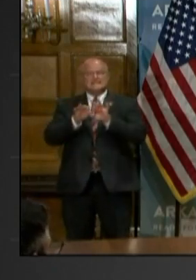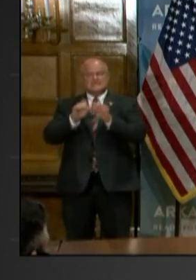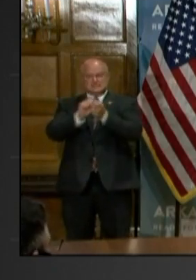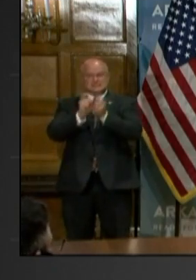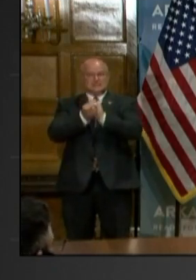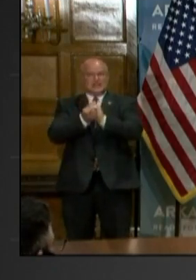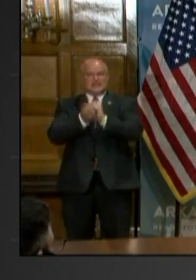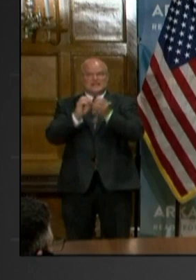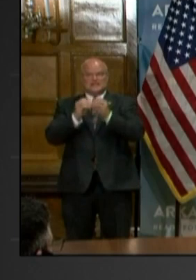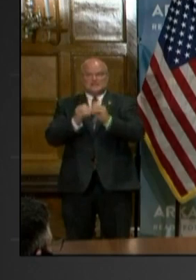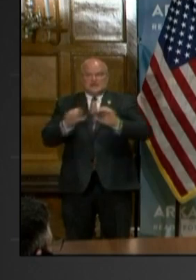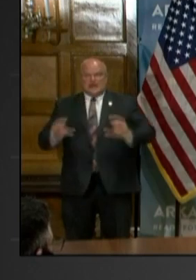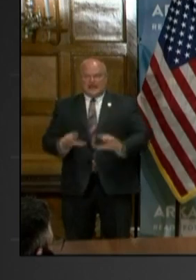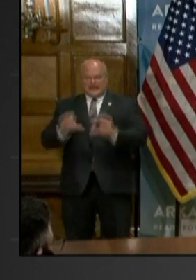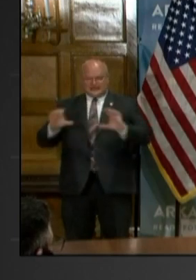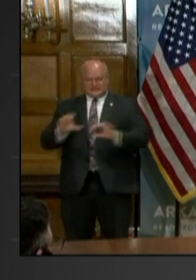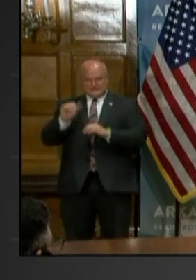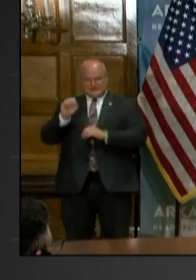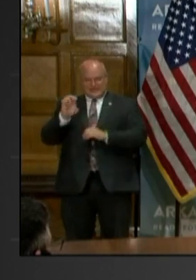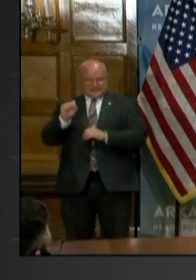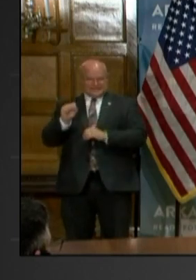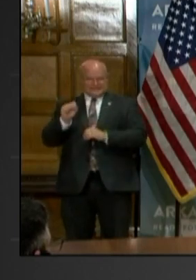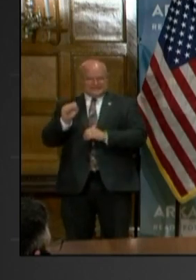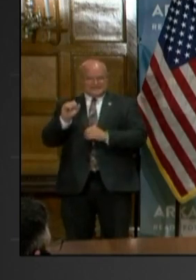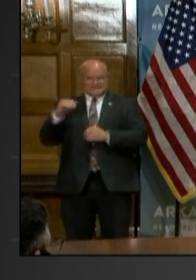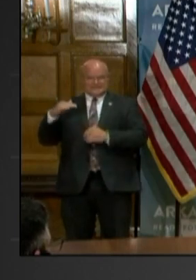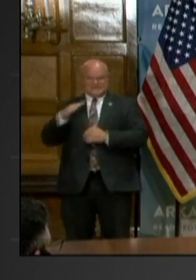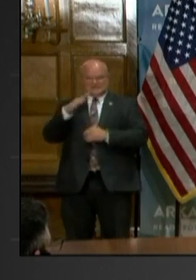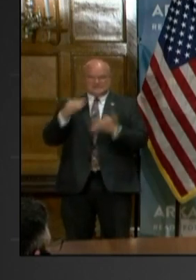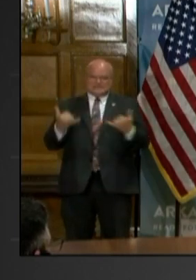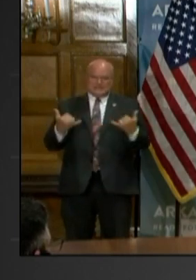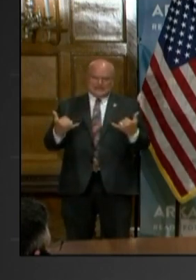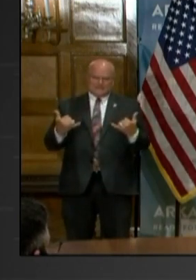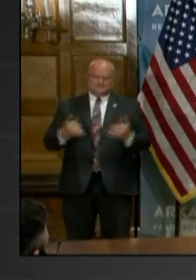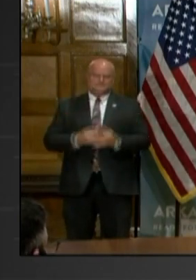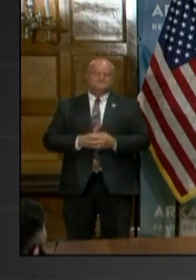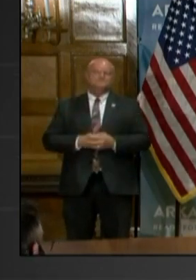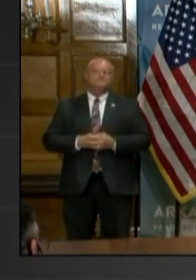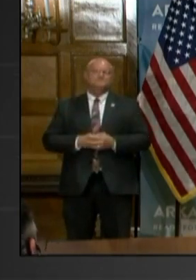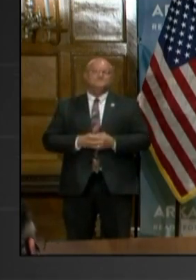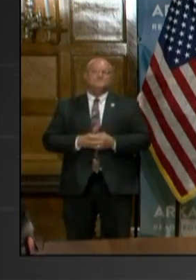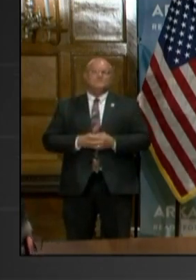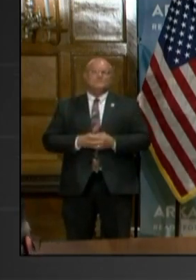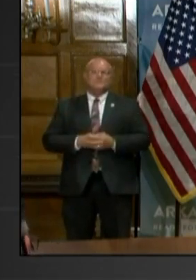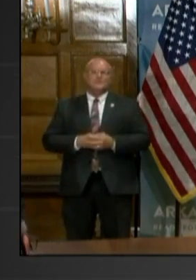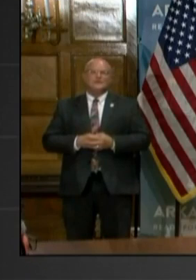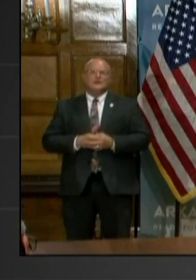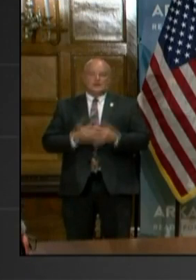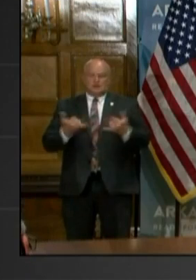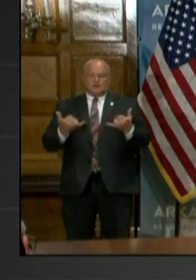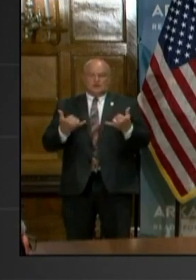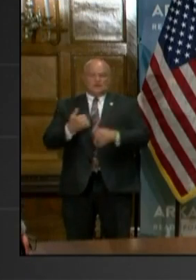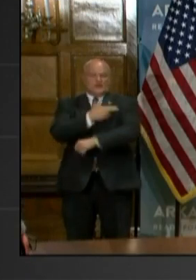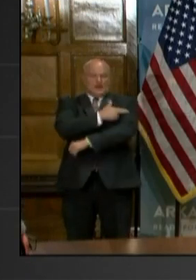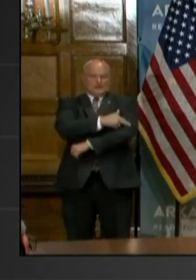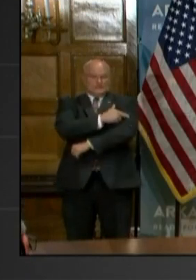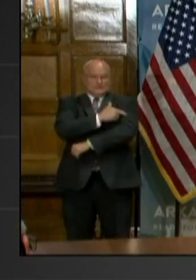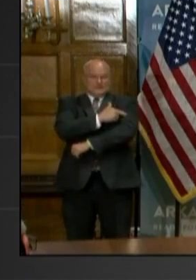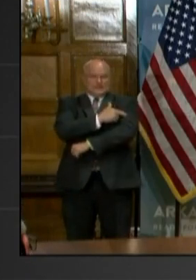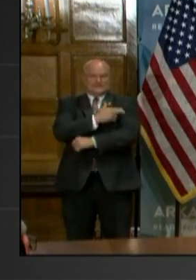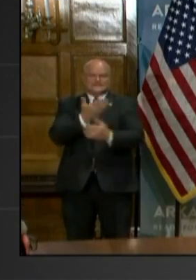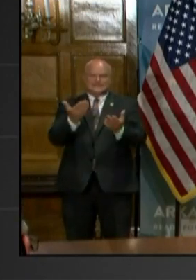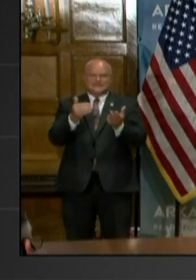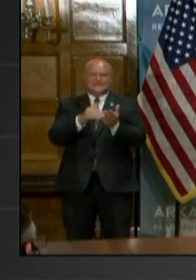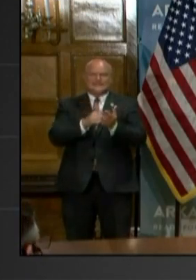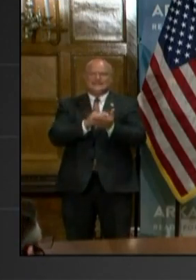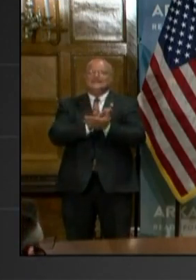significant change in the number of active cases, a little bit uptick today. And then currently the hospitalized, here